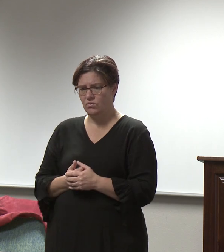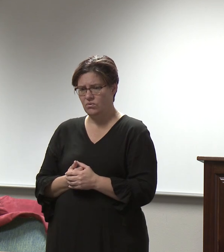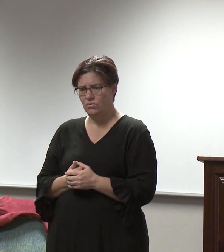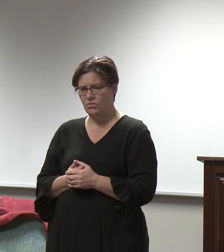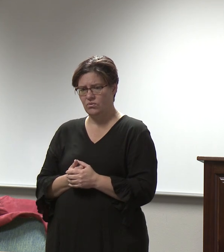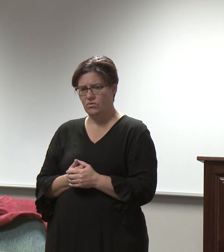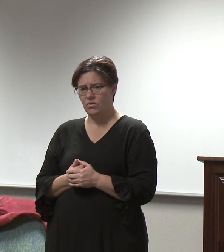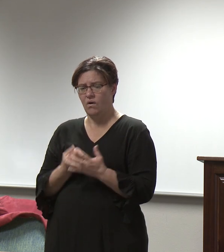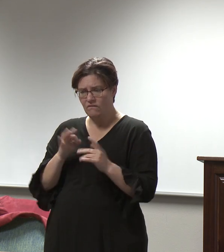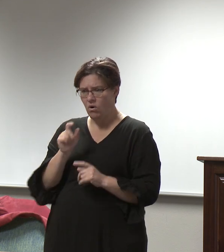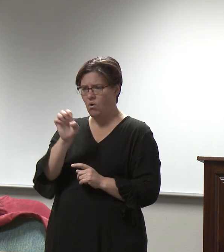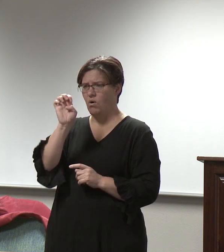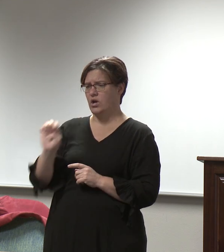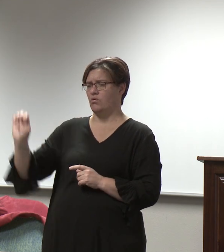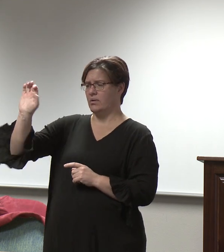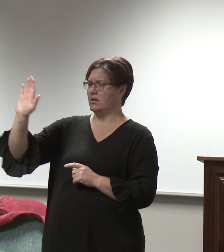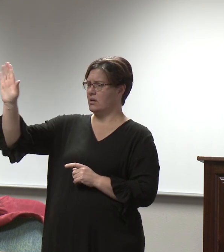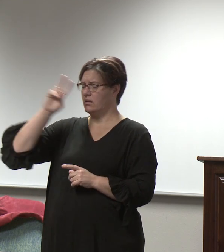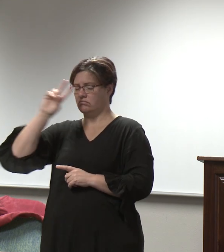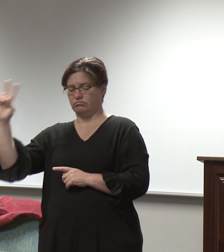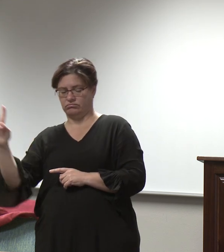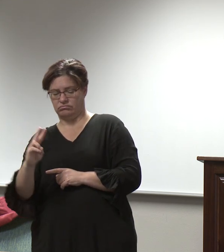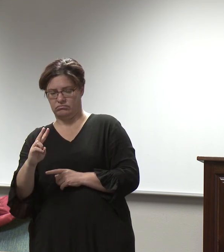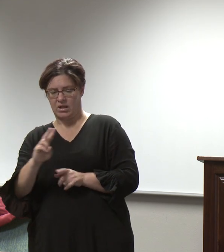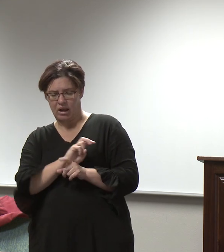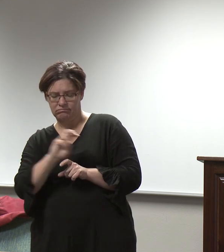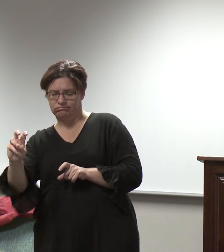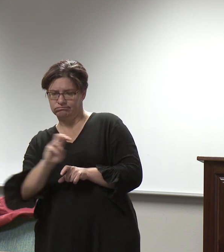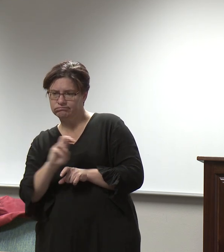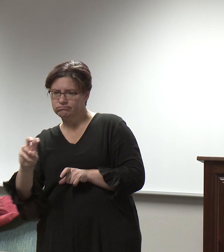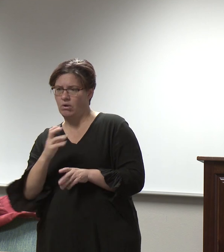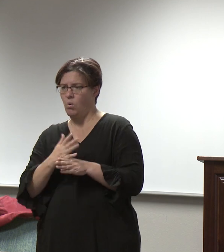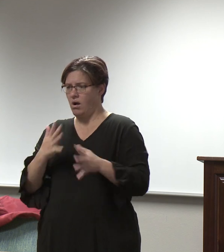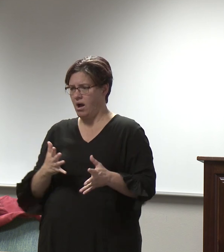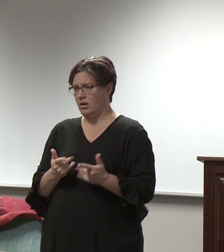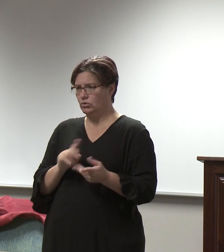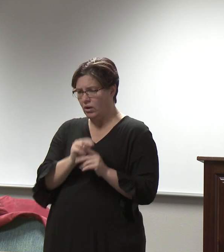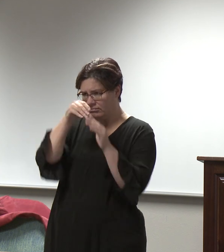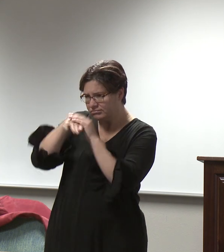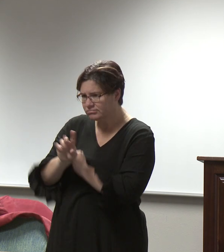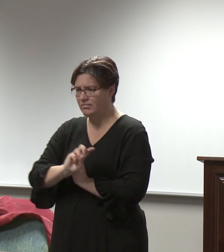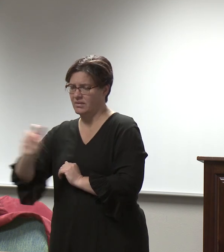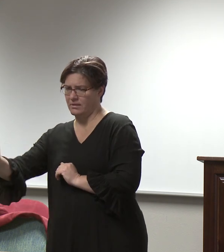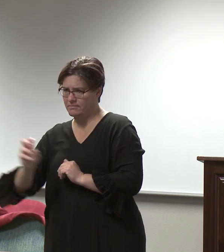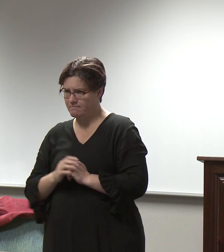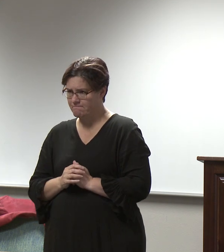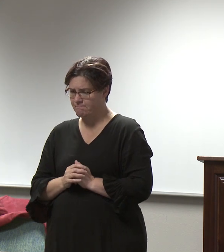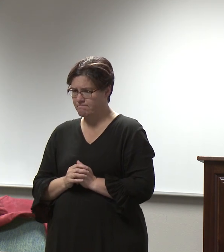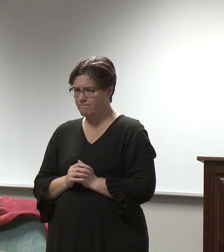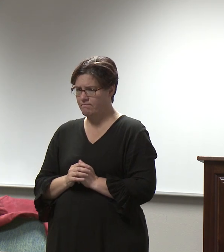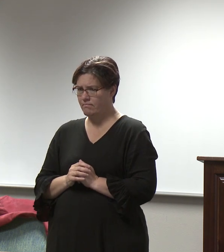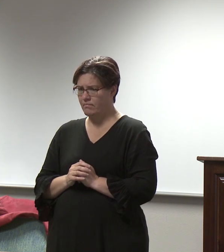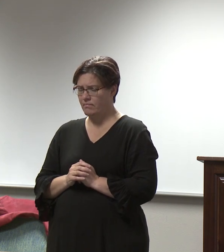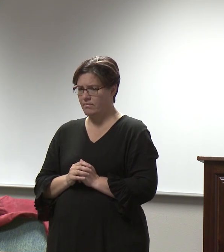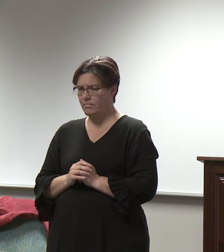for the Europeans, as they see the migrant workers trying to come. So I think that this